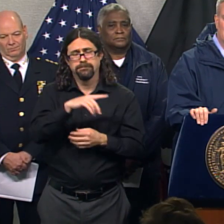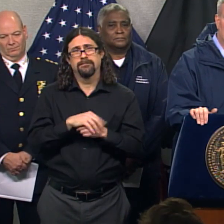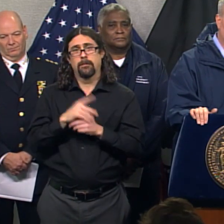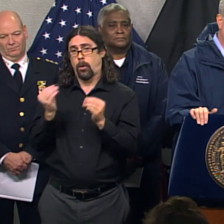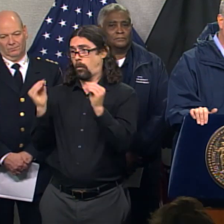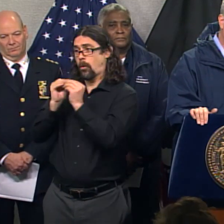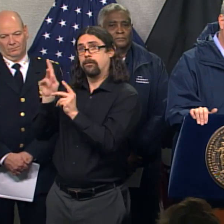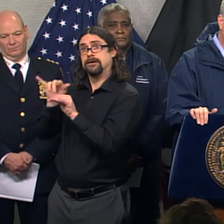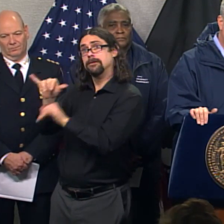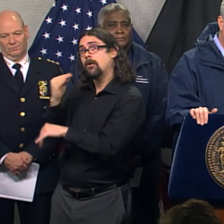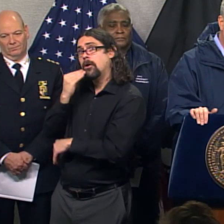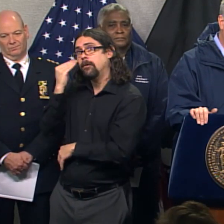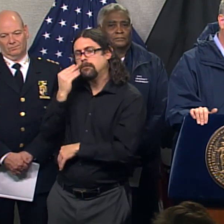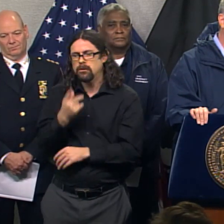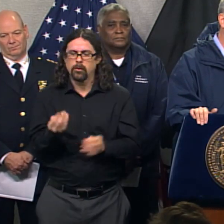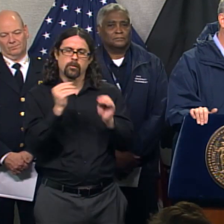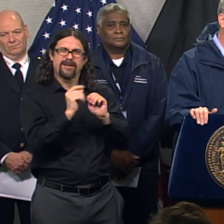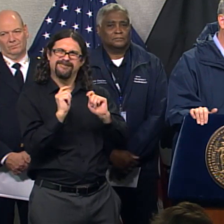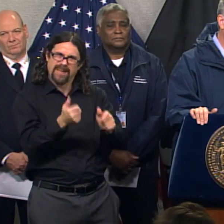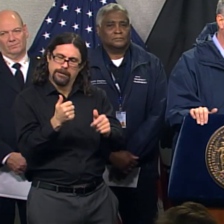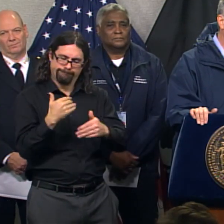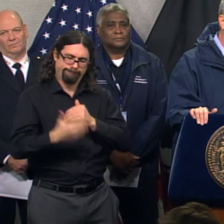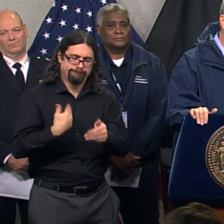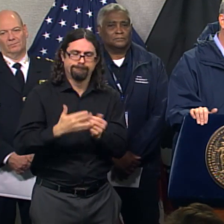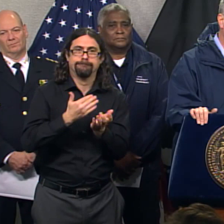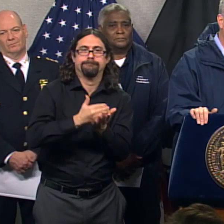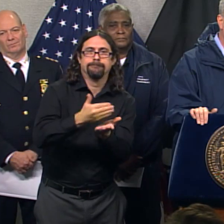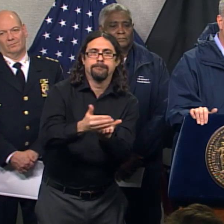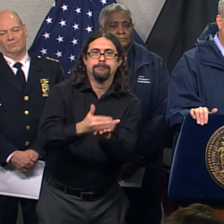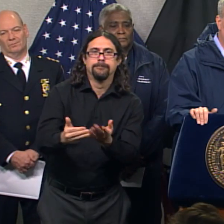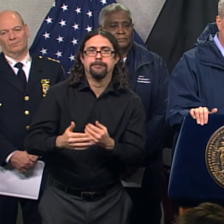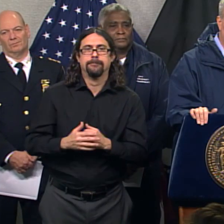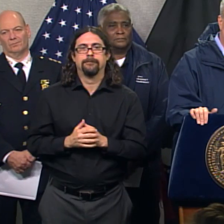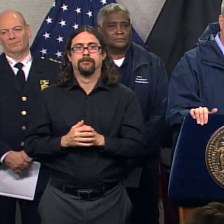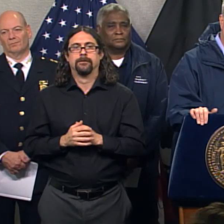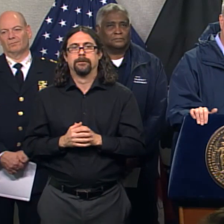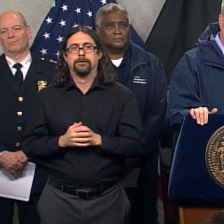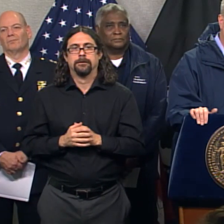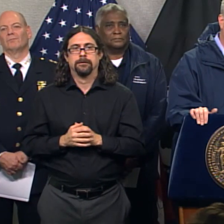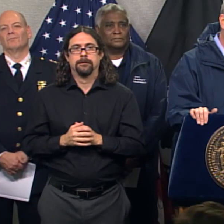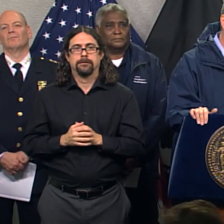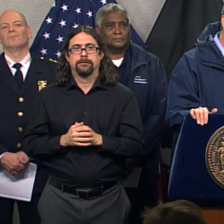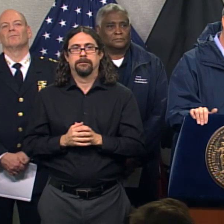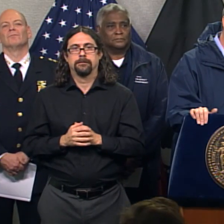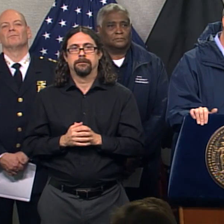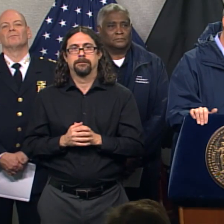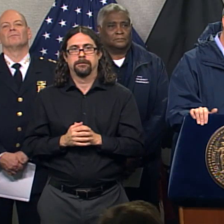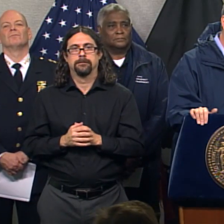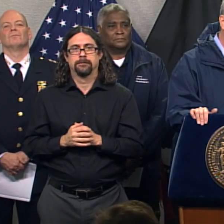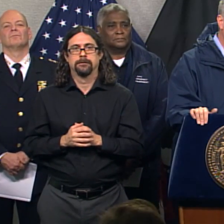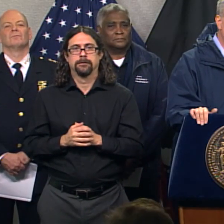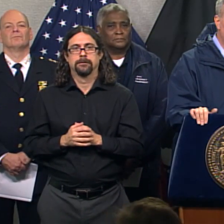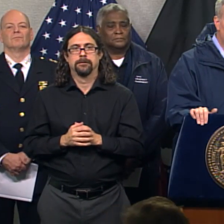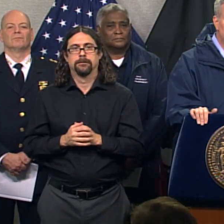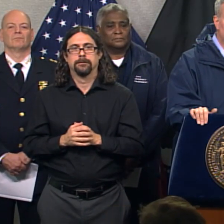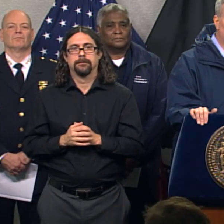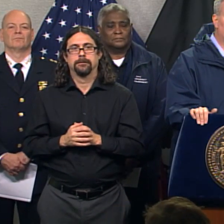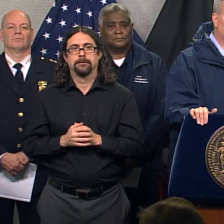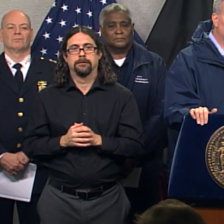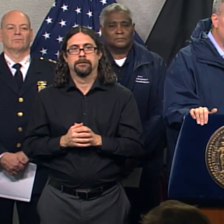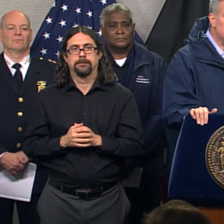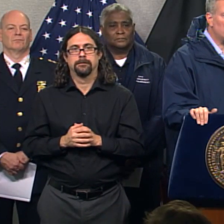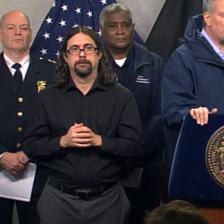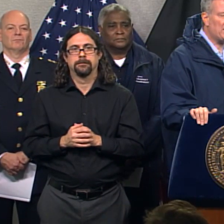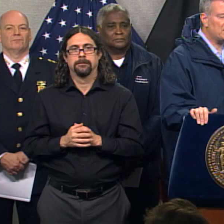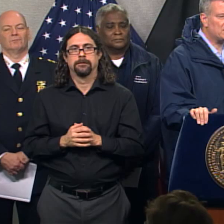It's not that we've changed who we are. This is one of the toughest, most resilient cities on earth, and we've proven it 1,000 times over. But this storm,